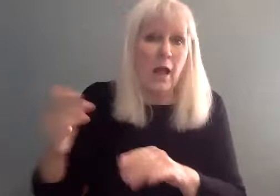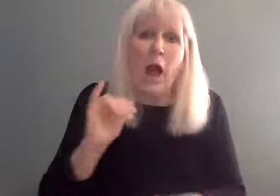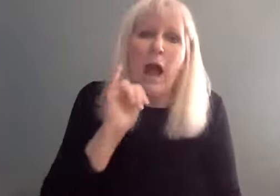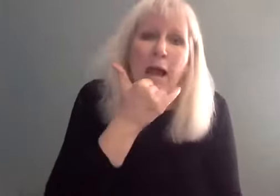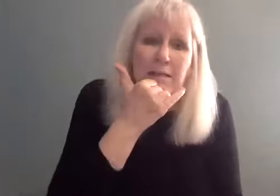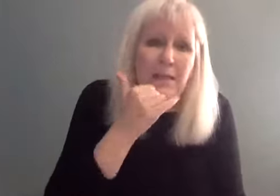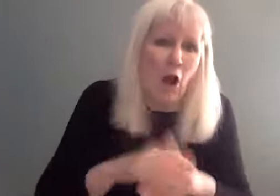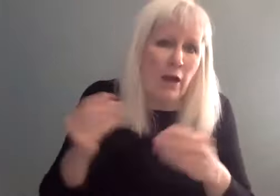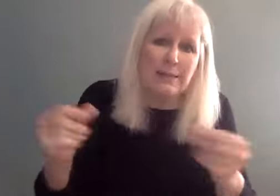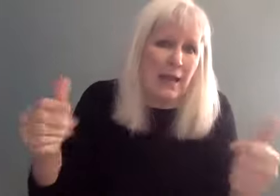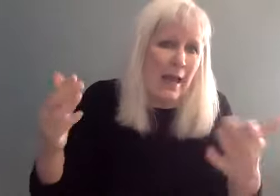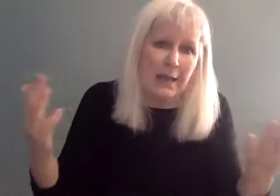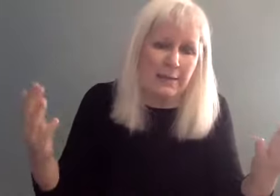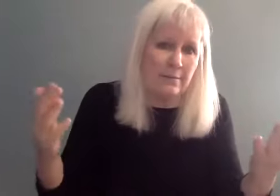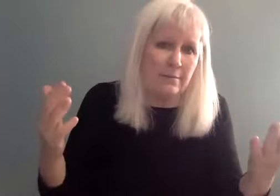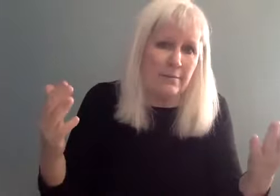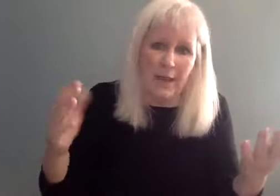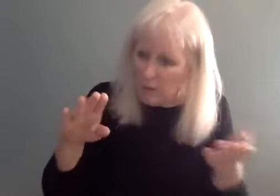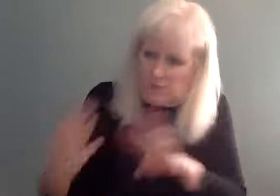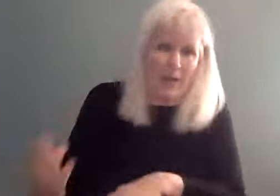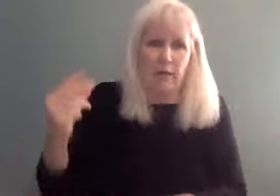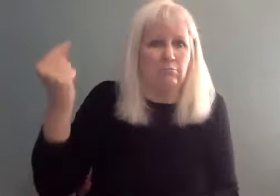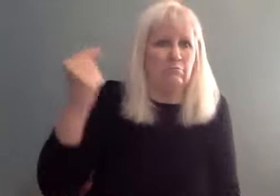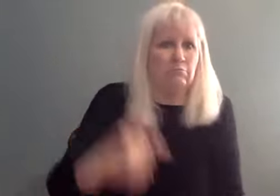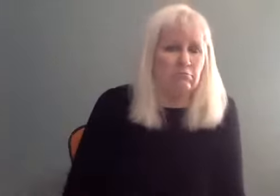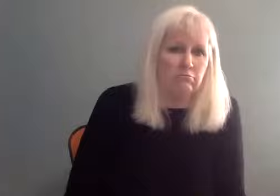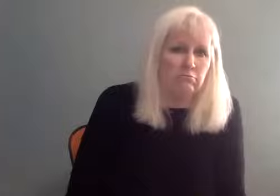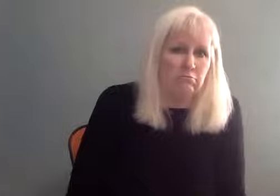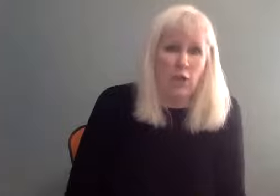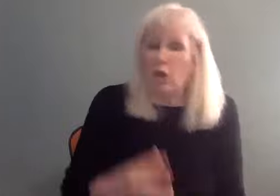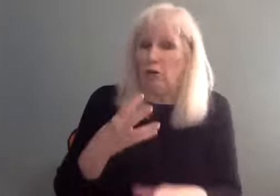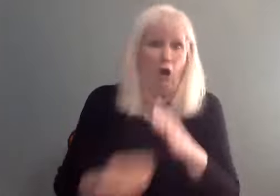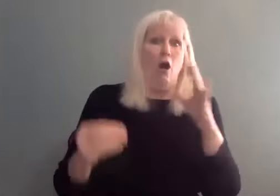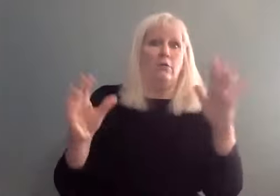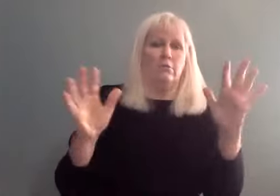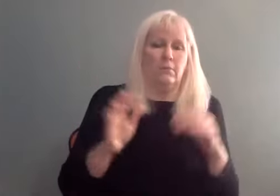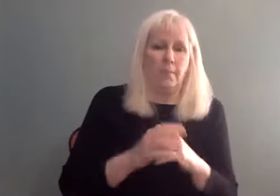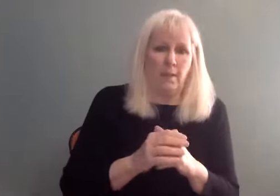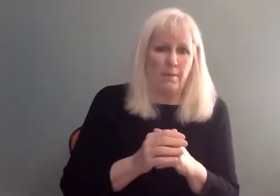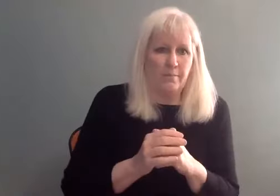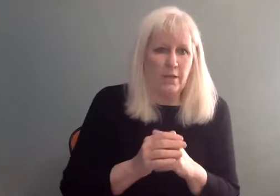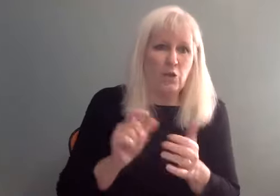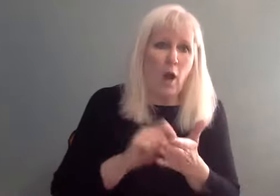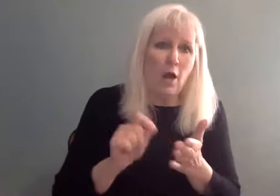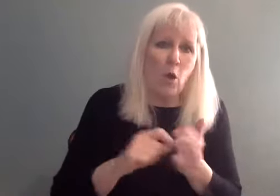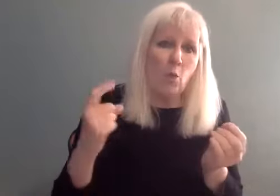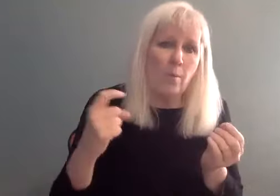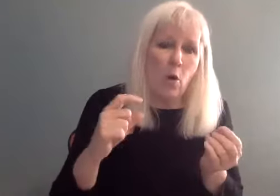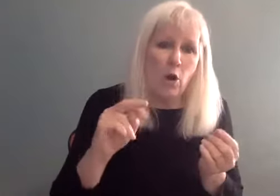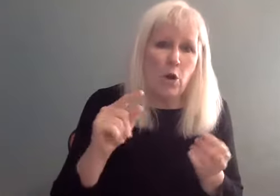land. And yeah, he was gone. And I got to write one more note and put my chip in the little drawer they have in